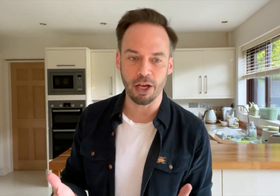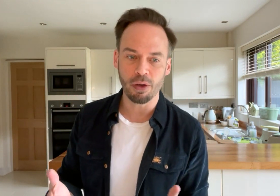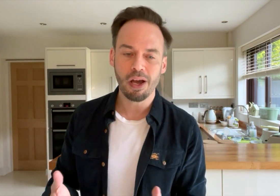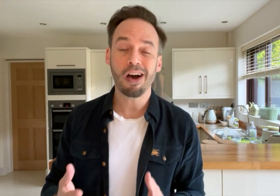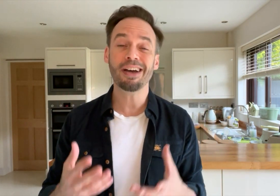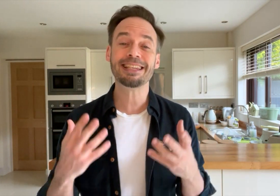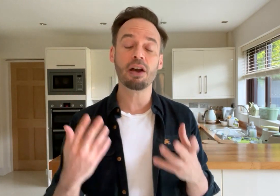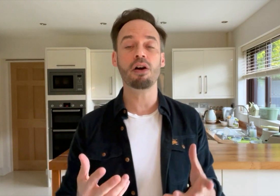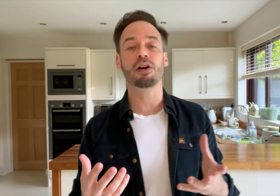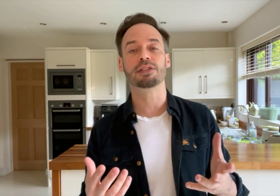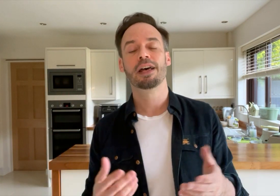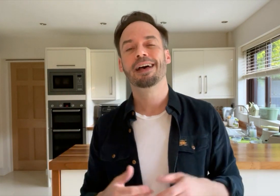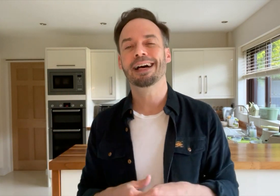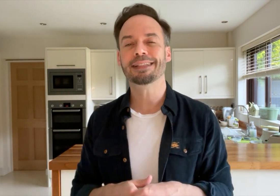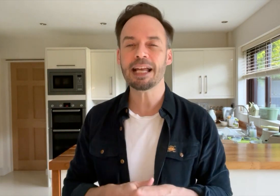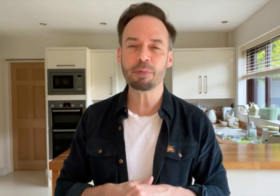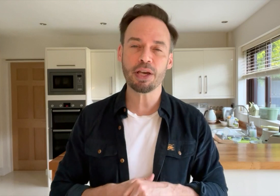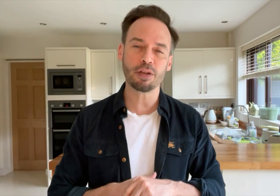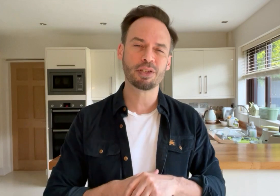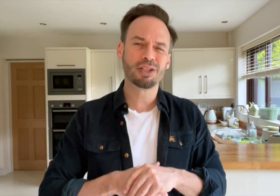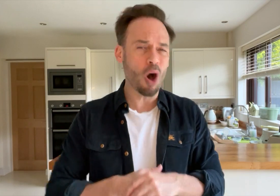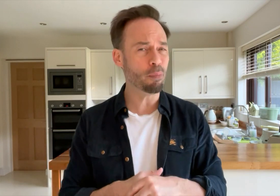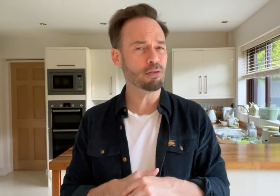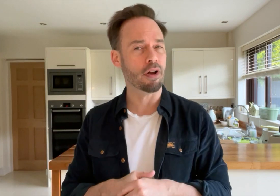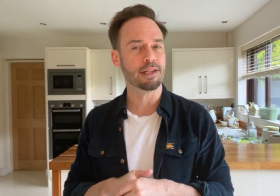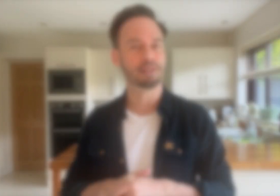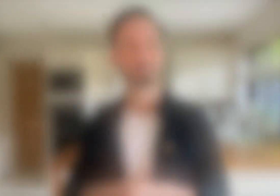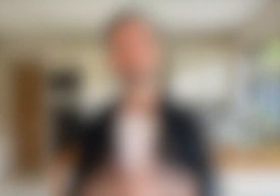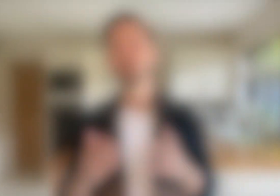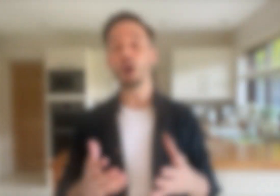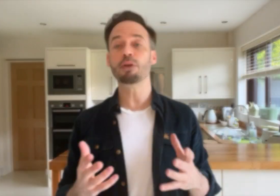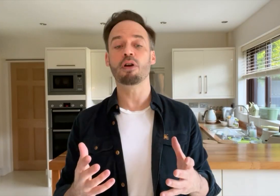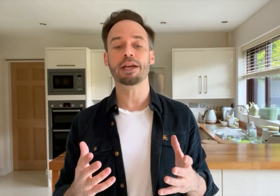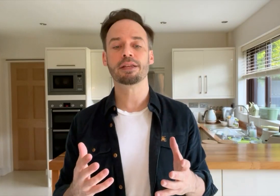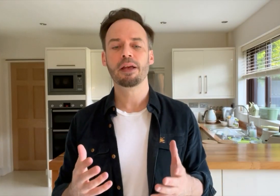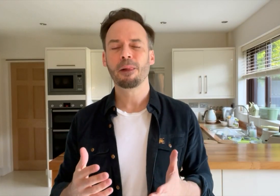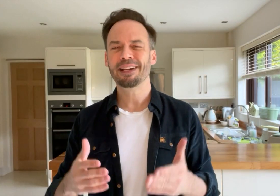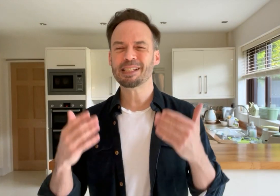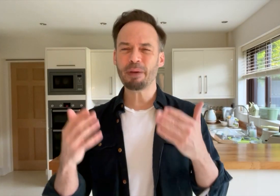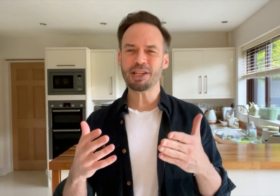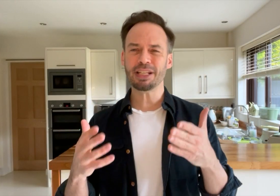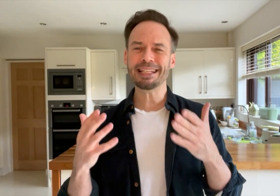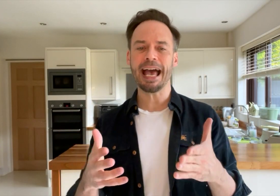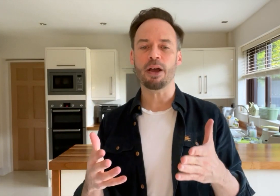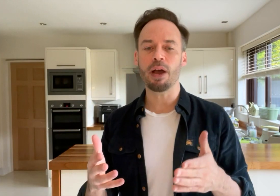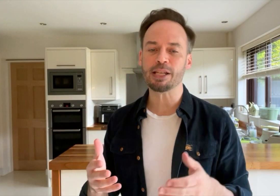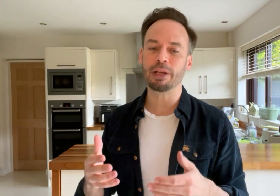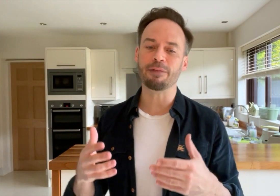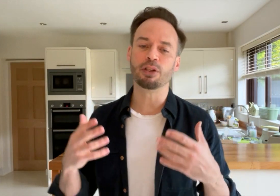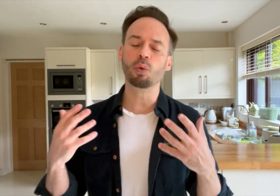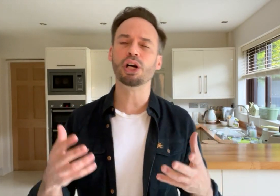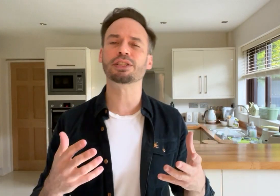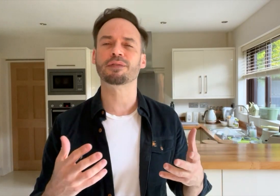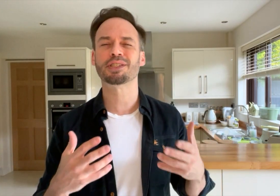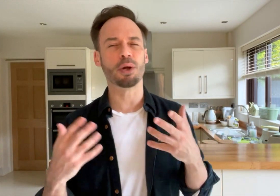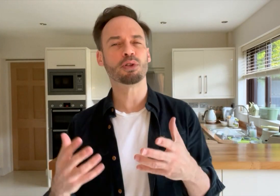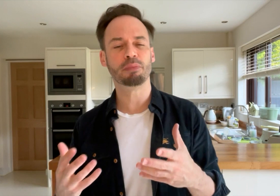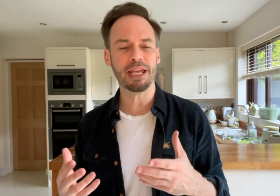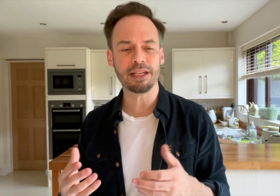i can't and that's because of copyright copyright especially now as we live in a world of social media